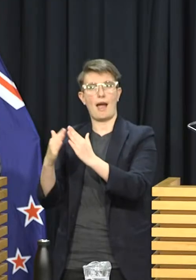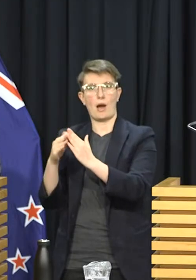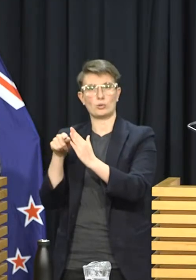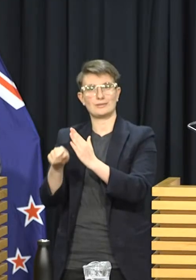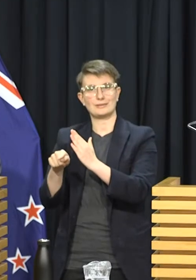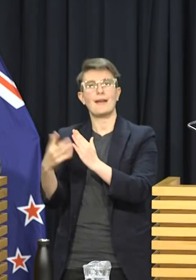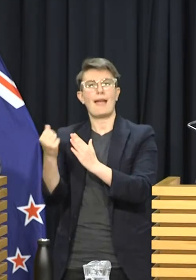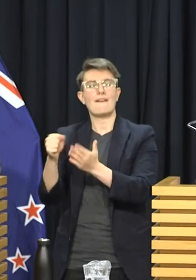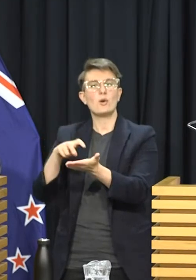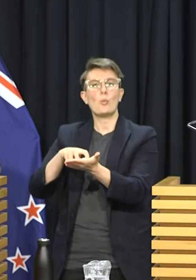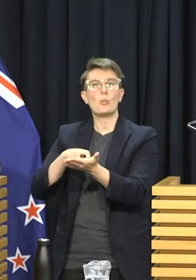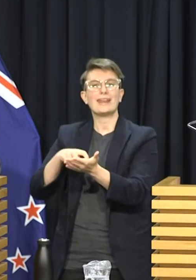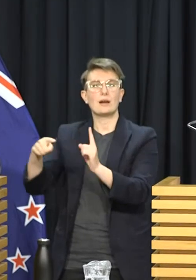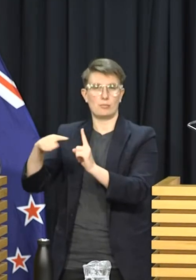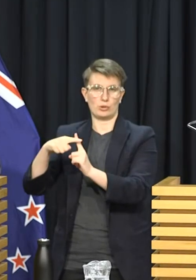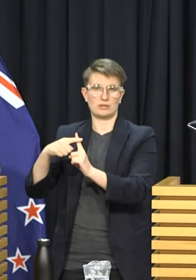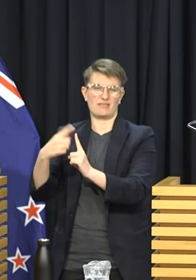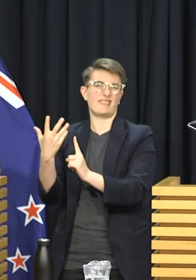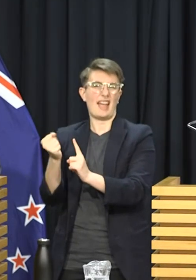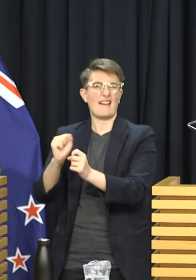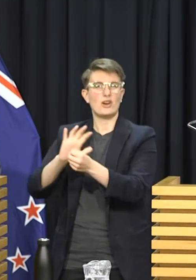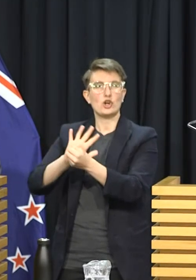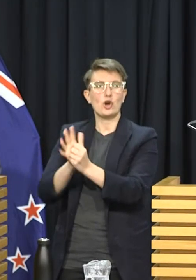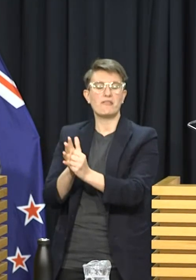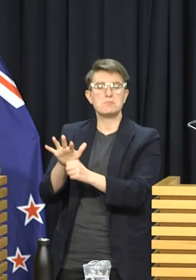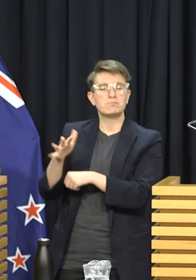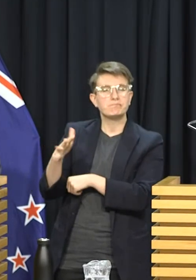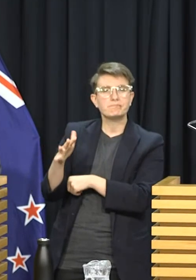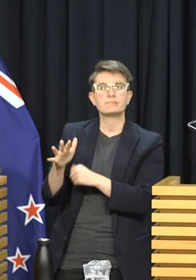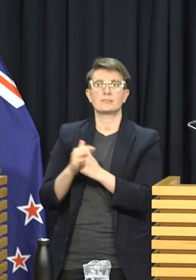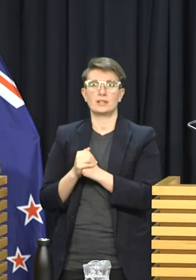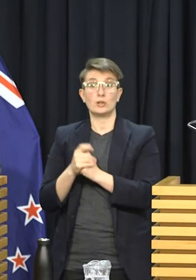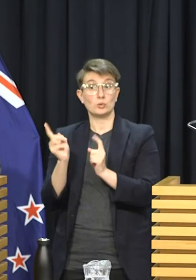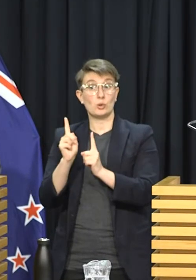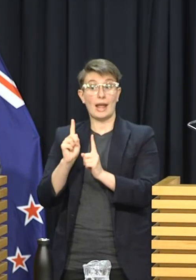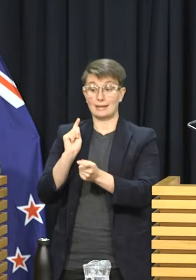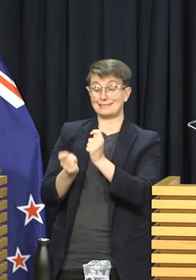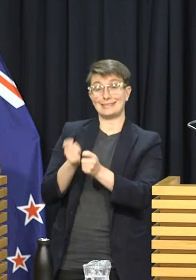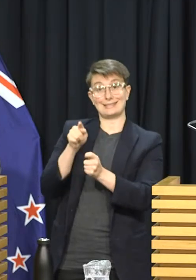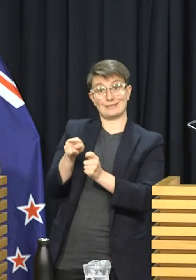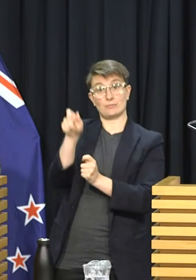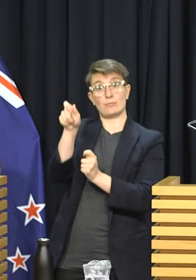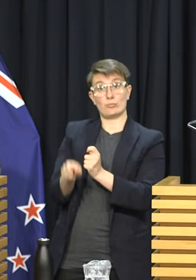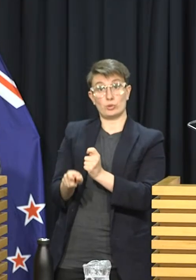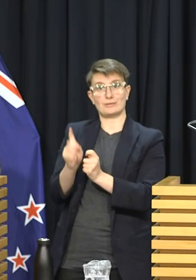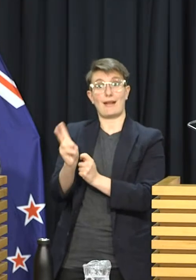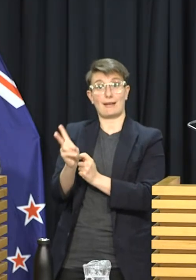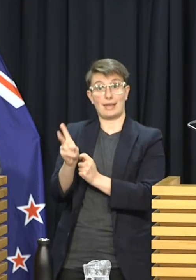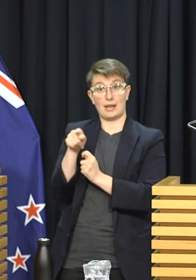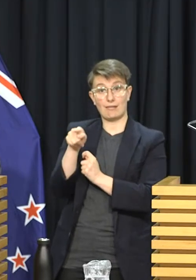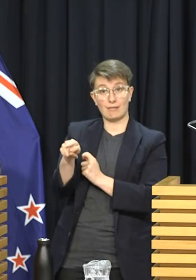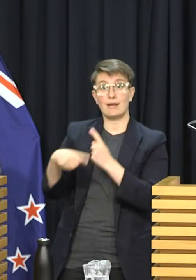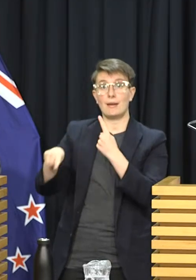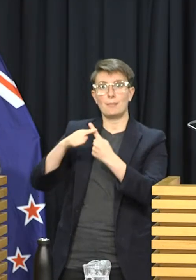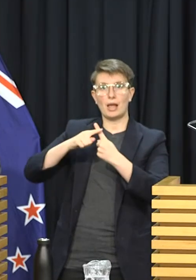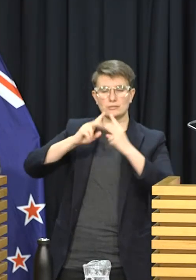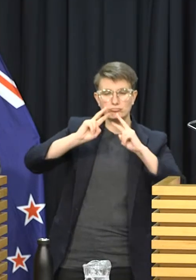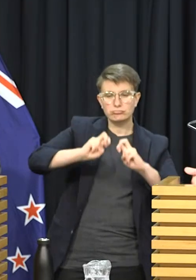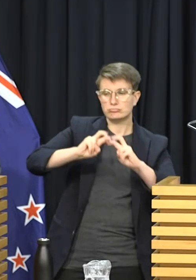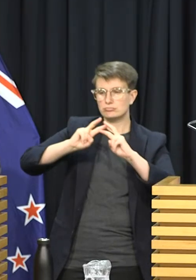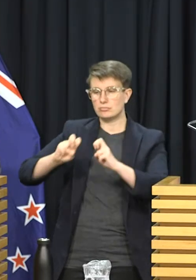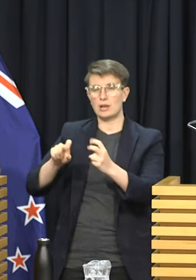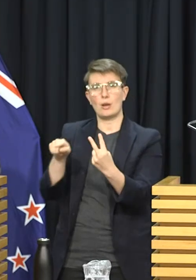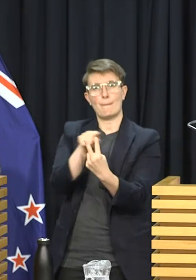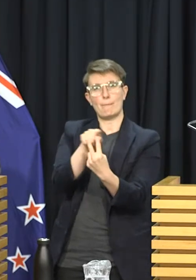investigation. So today we are retesting that family member and are also running the whole genome sequencing on both case